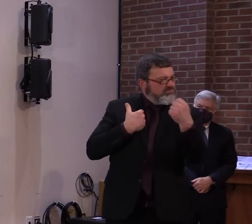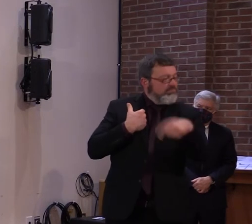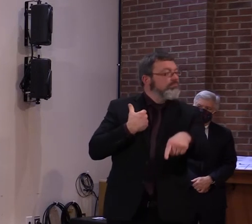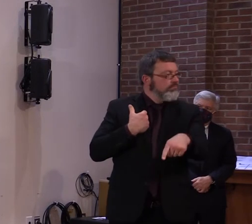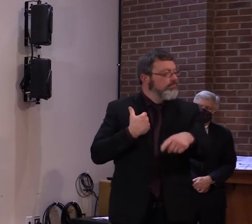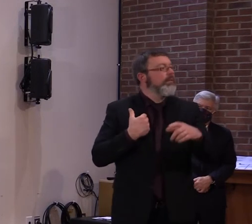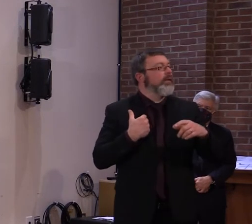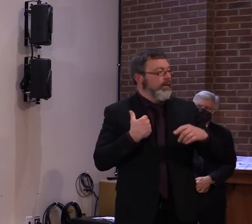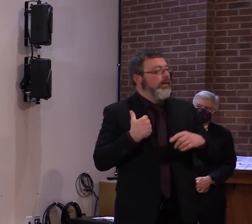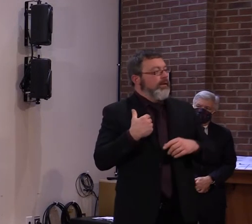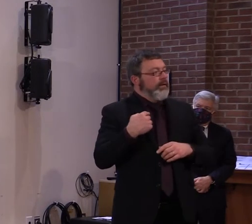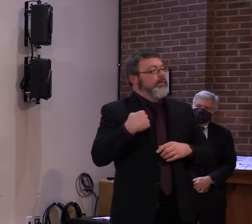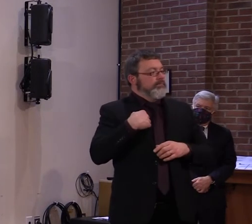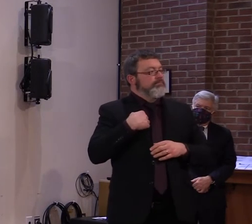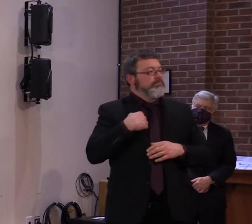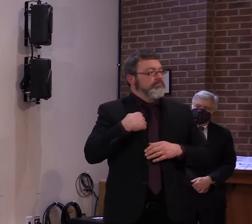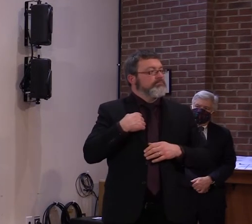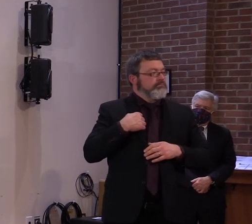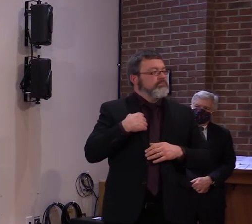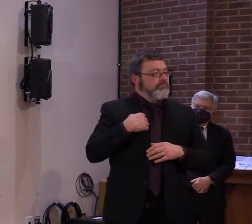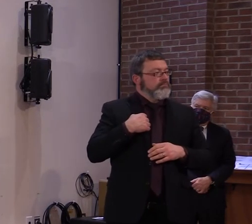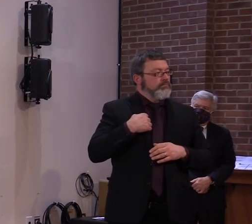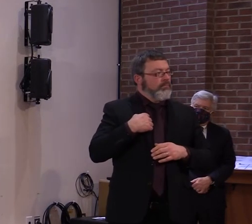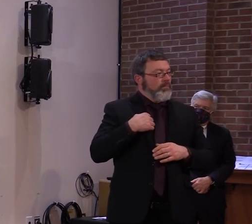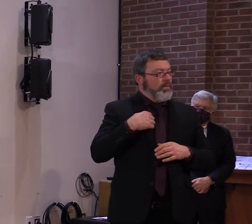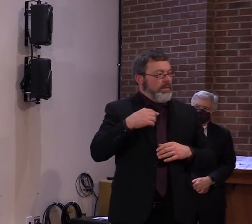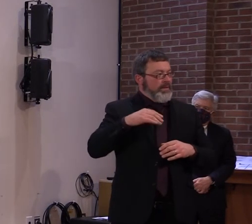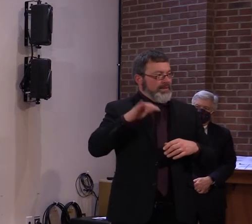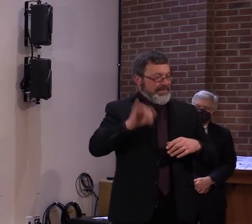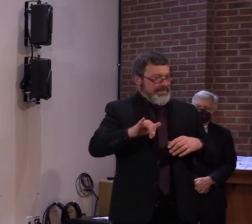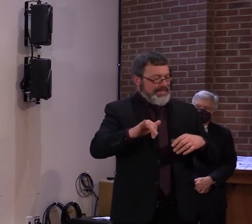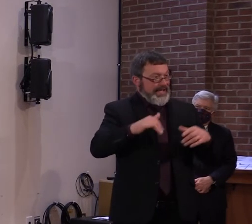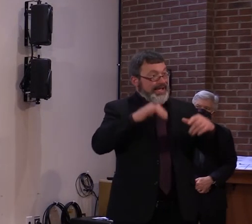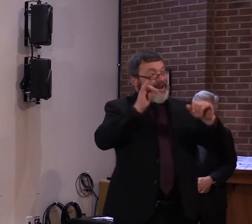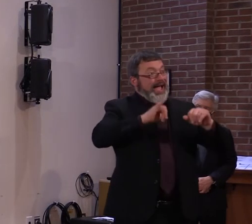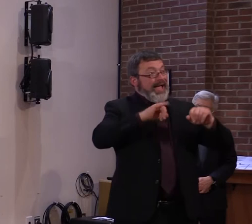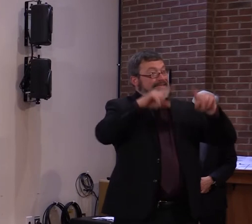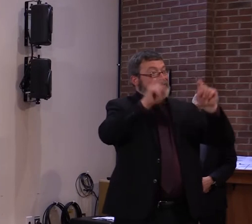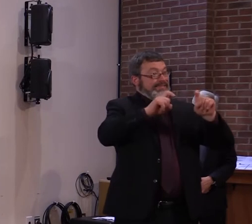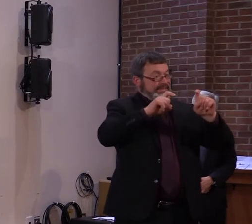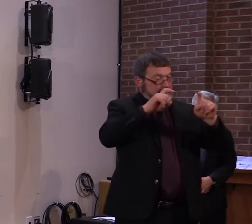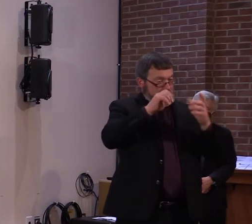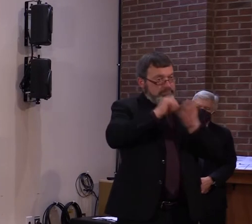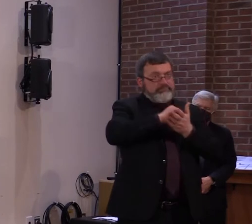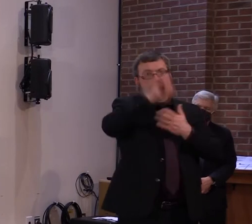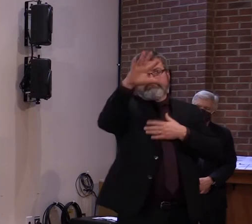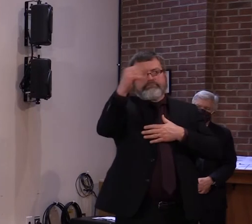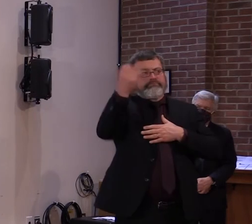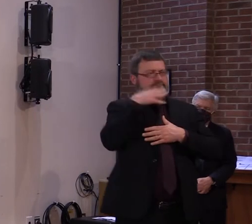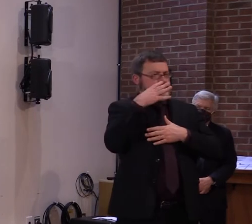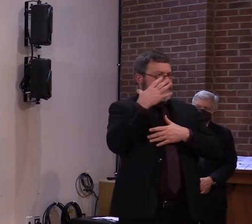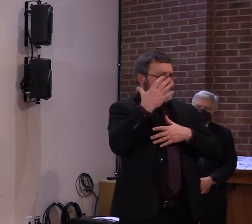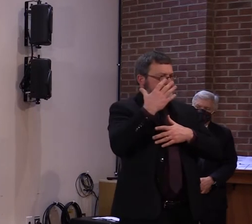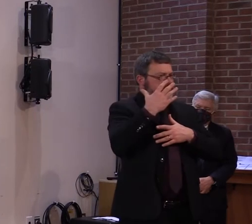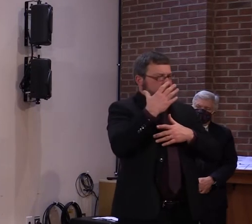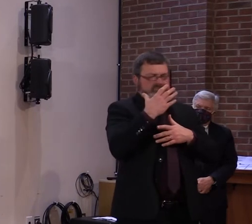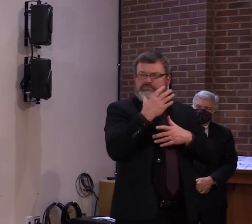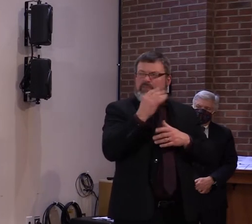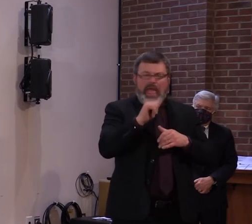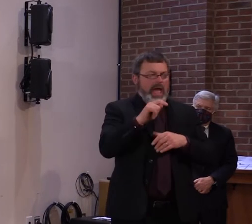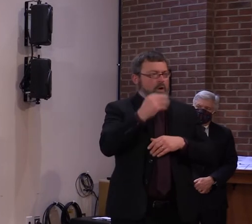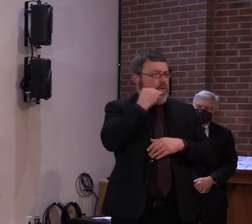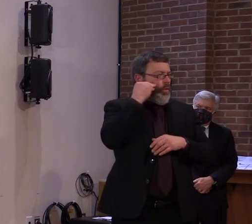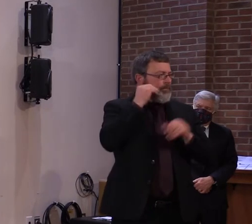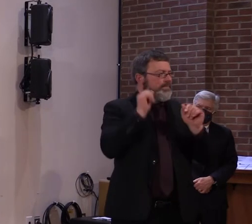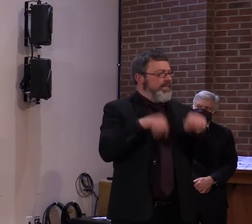24 hours because you actually do it at home and you get the result at home. This is a similar test to